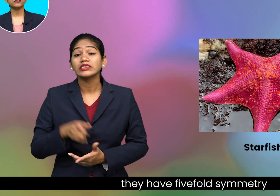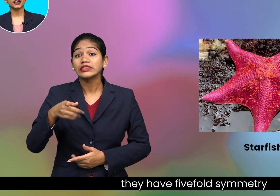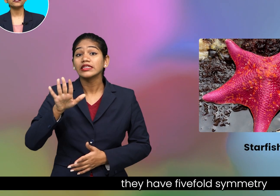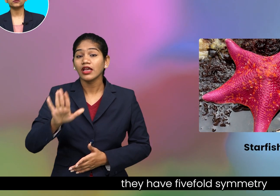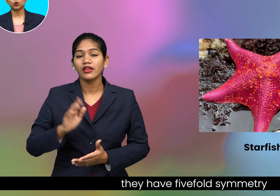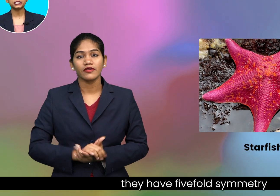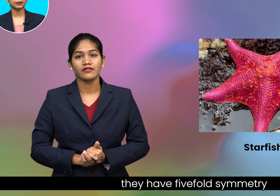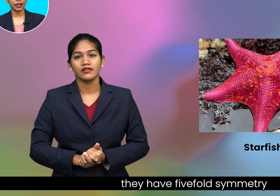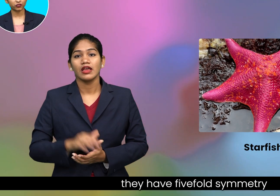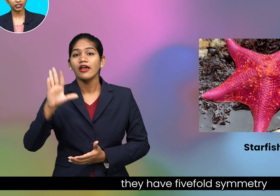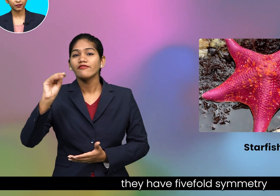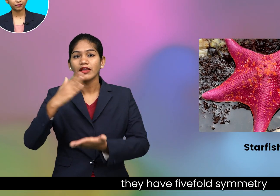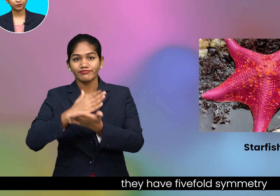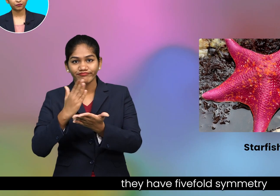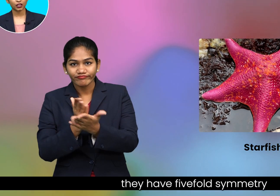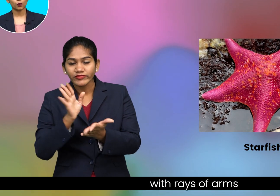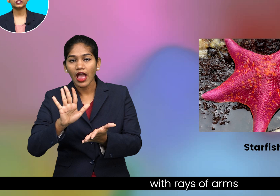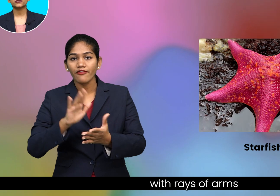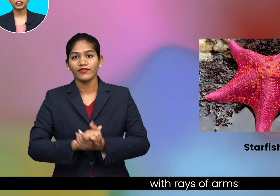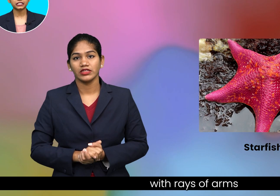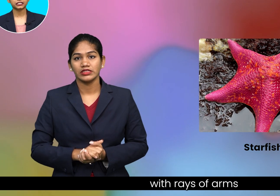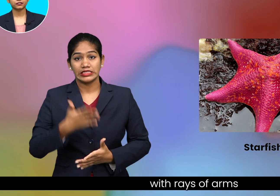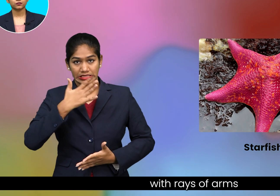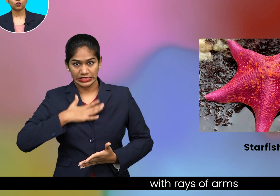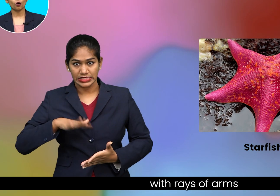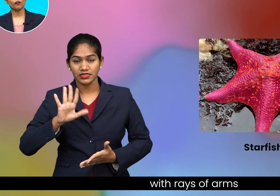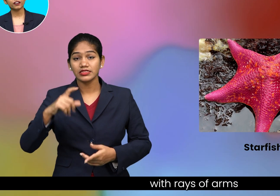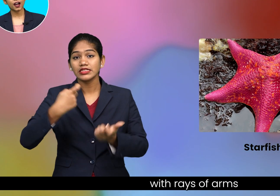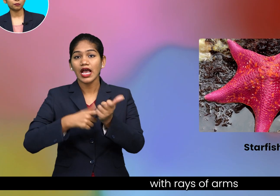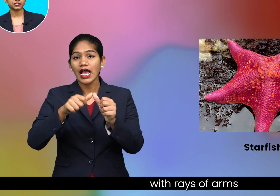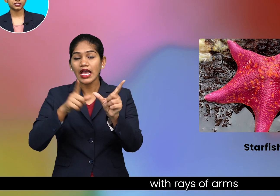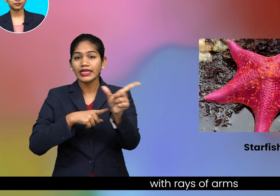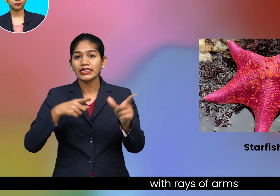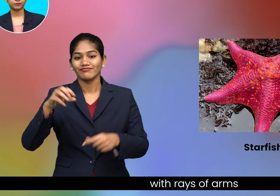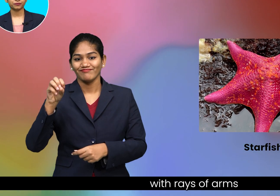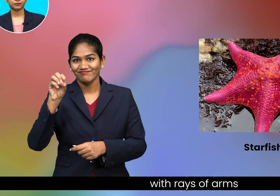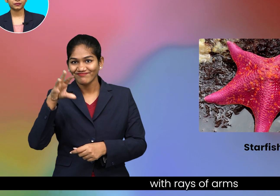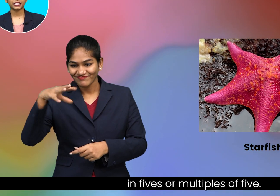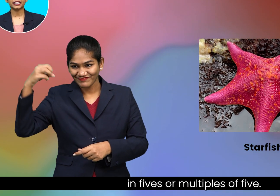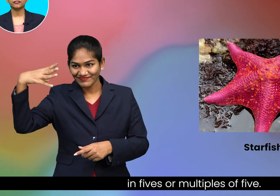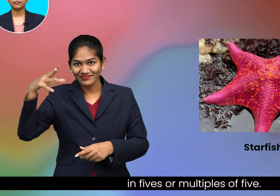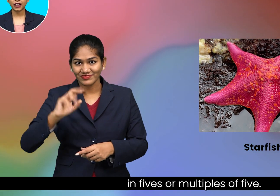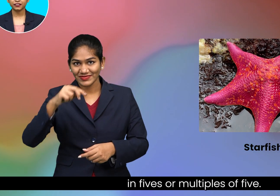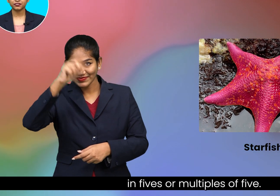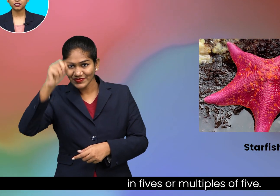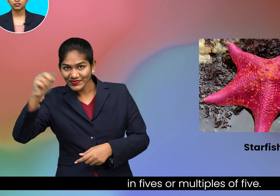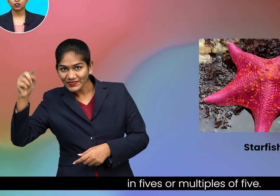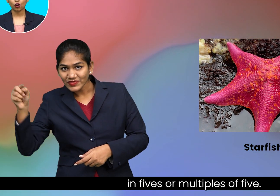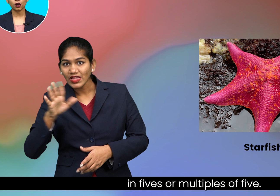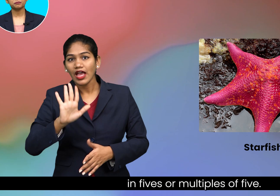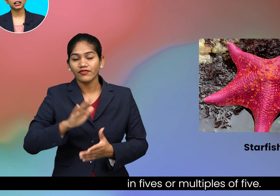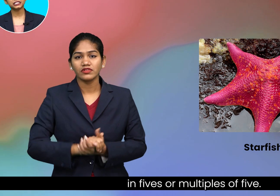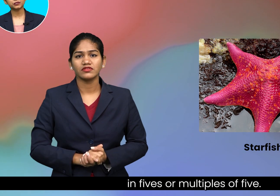have five-fold symmetry with rays of arms. Fives in fives